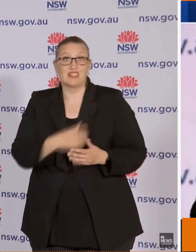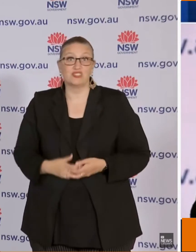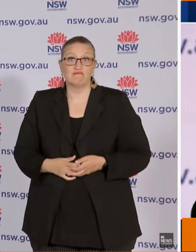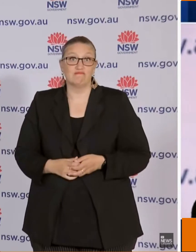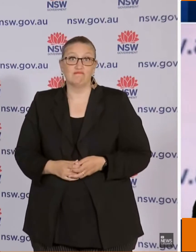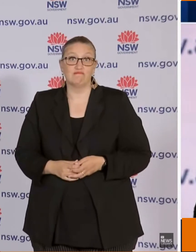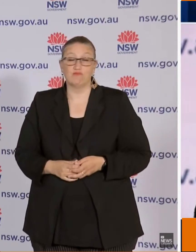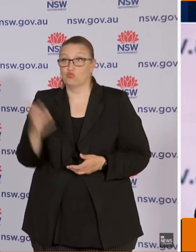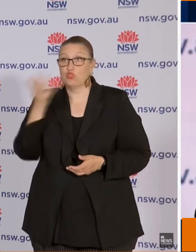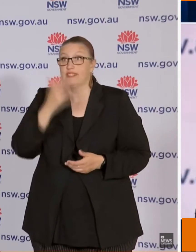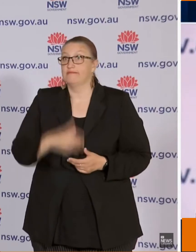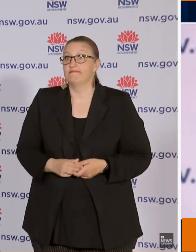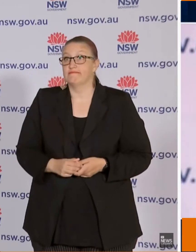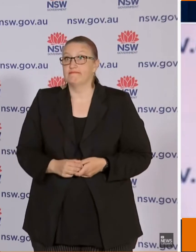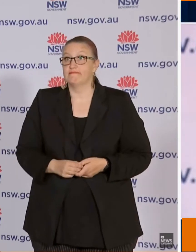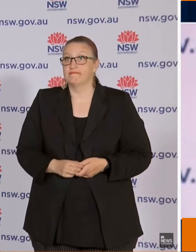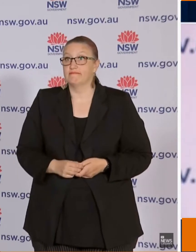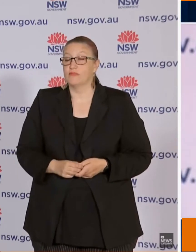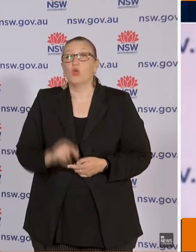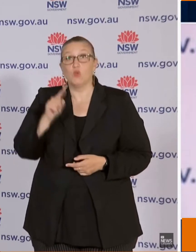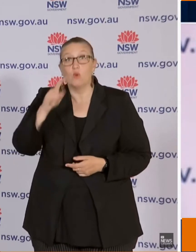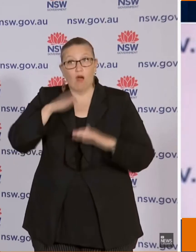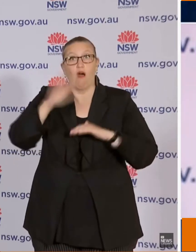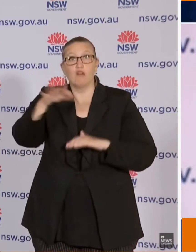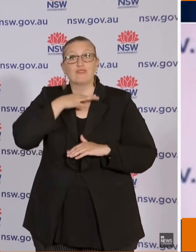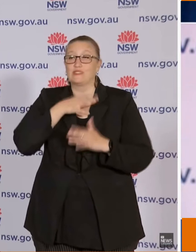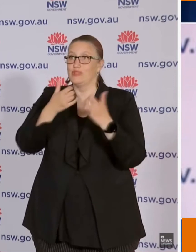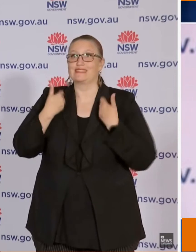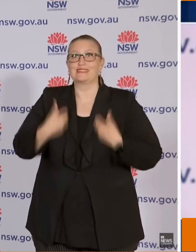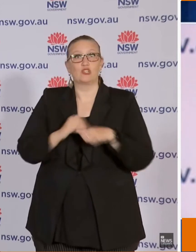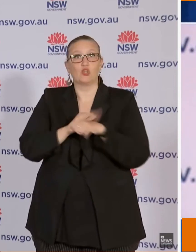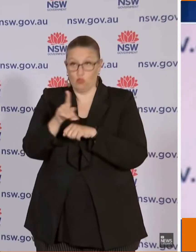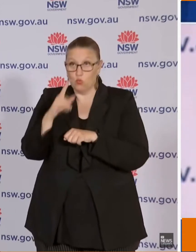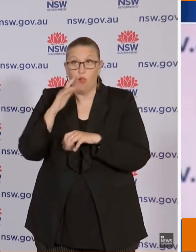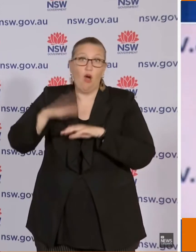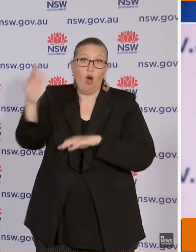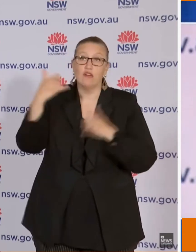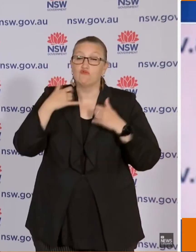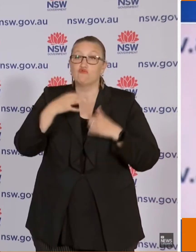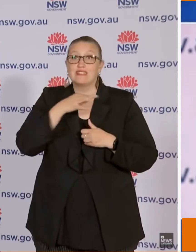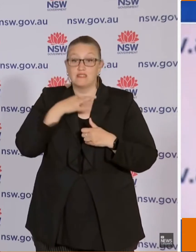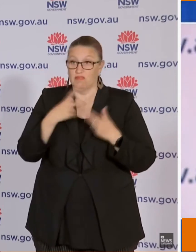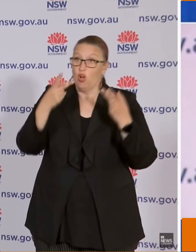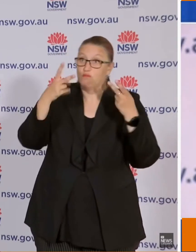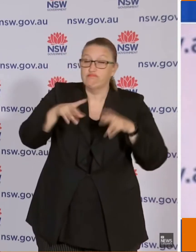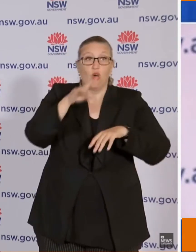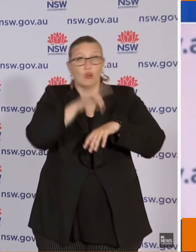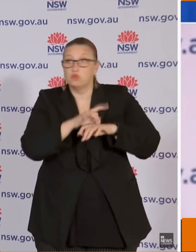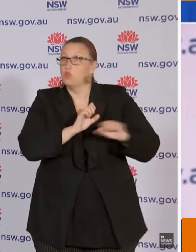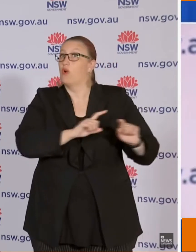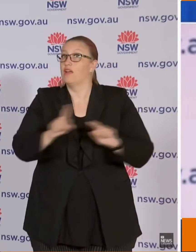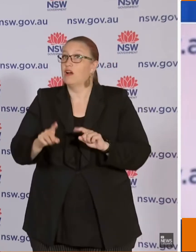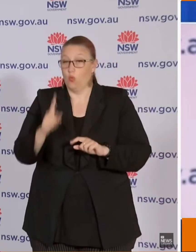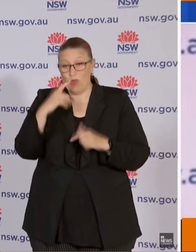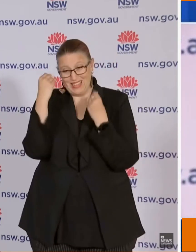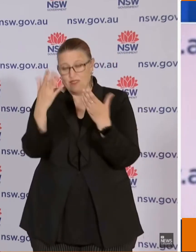And that's why we're urging everybody, giving people plenty of notice to say, if you want to participate in the freedoms that